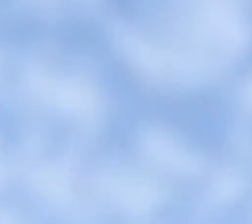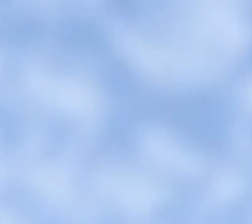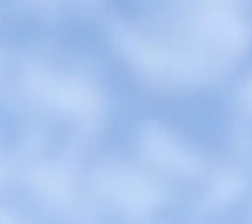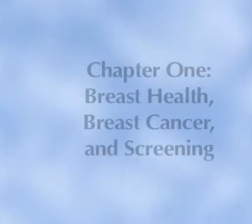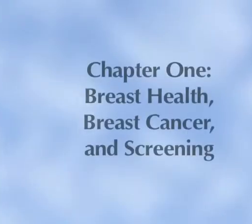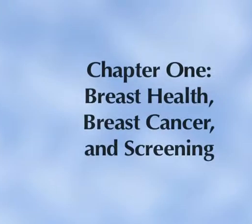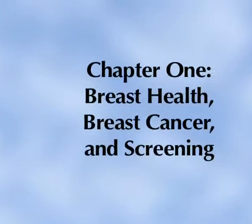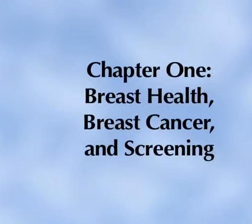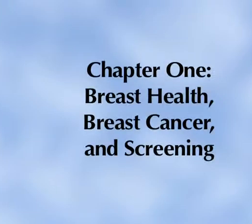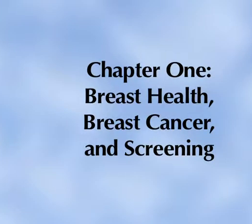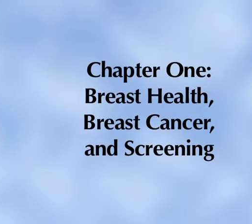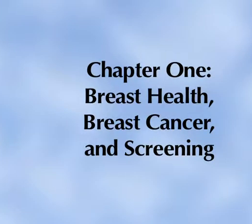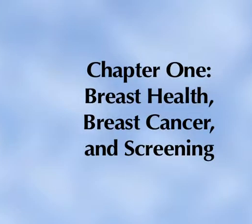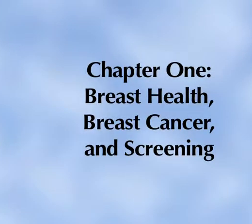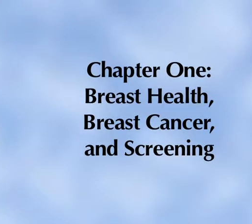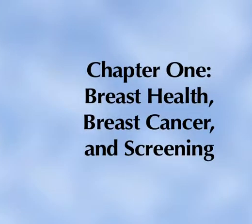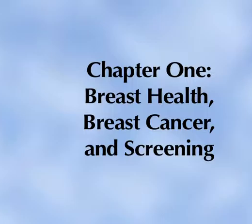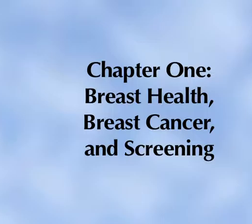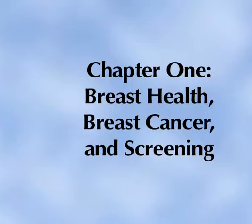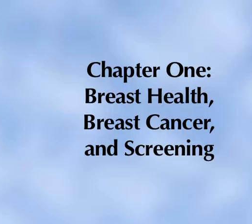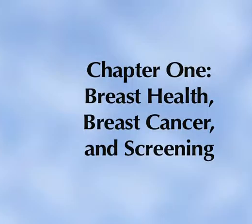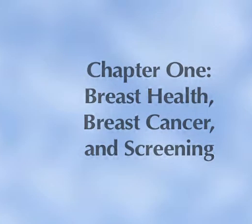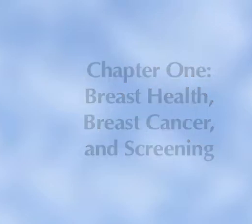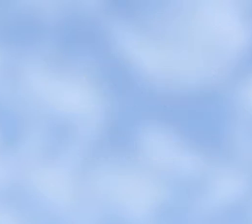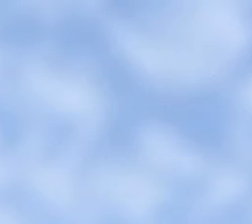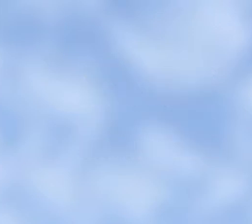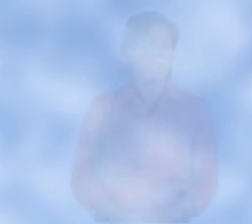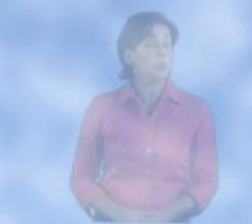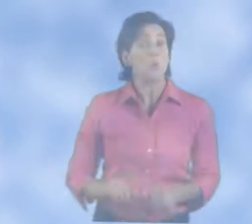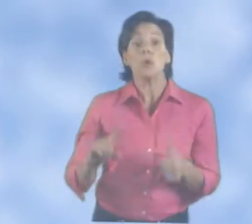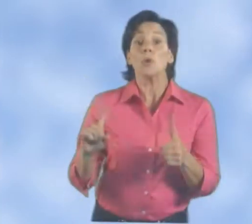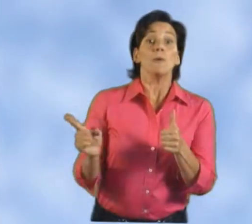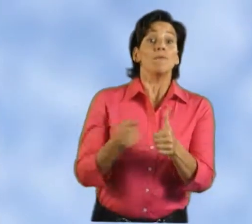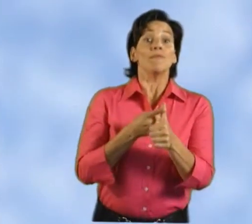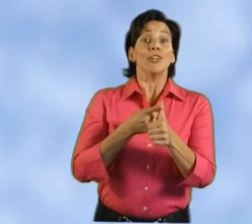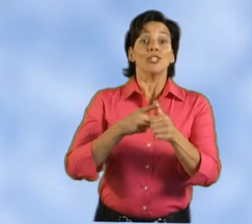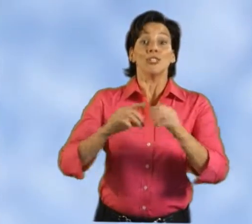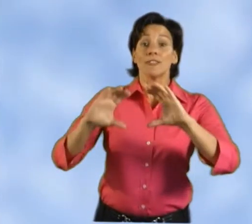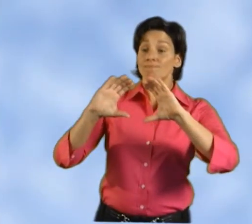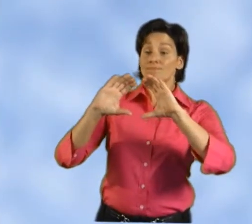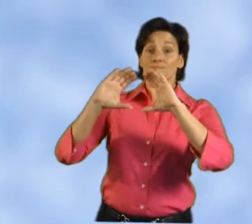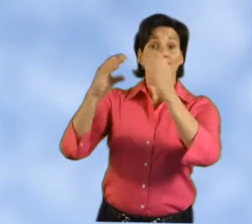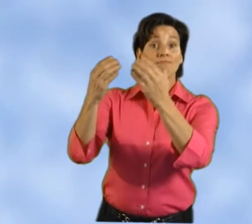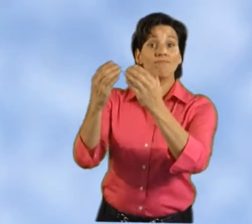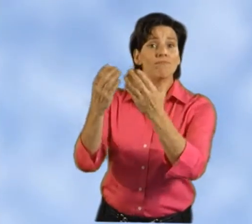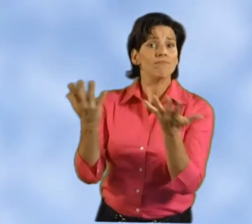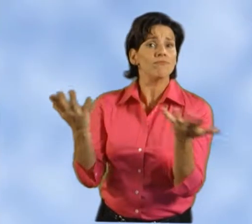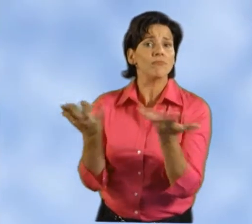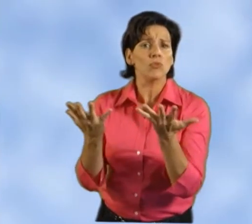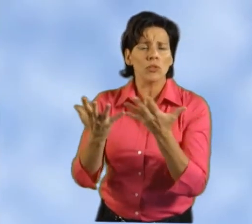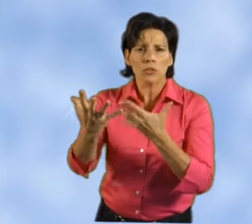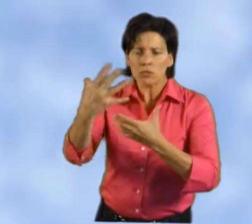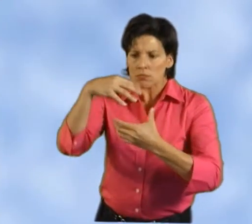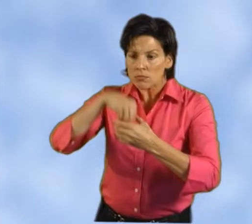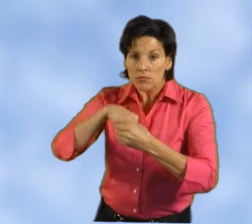Whether we are hoping to prevent breast cancer, already have breast cancer,